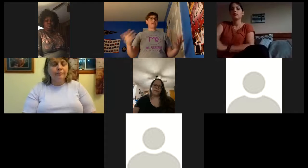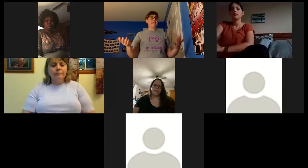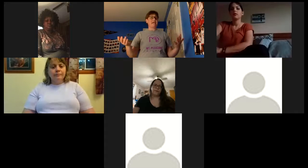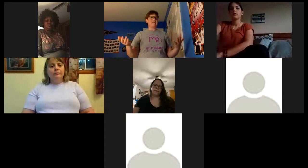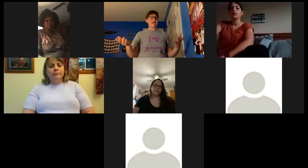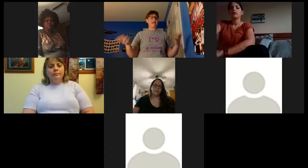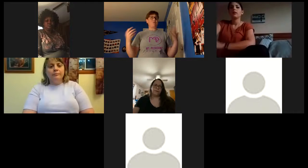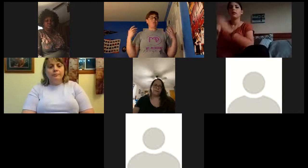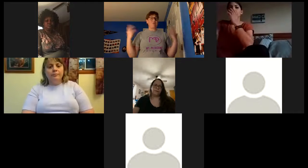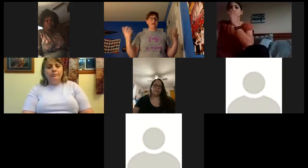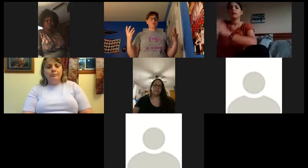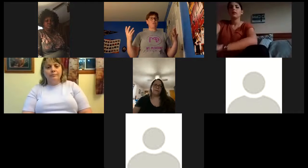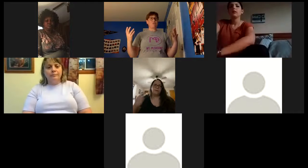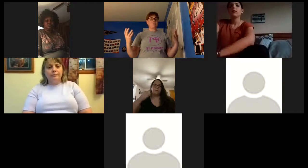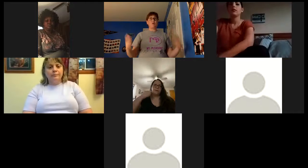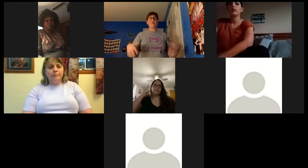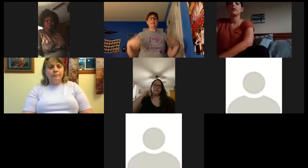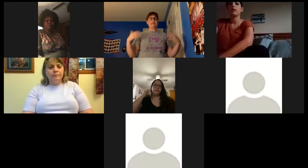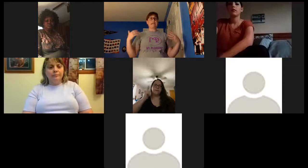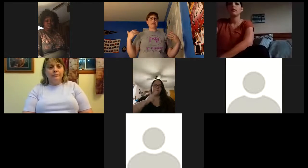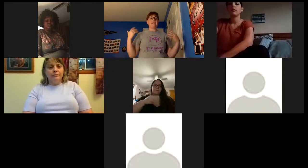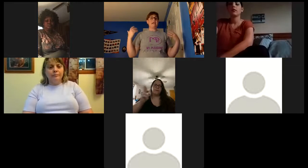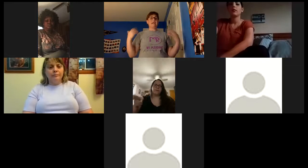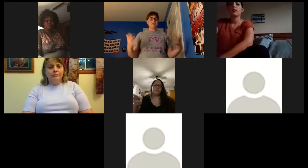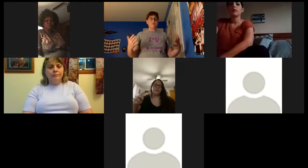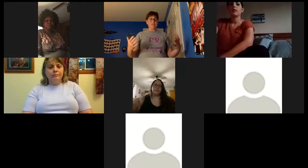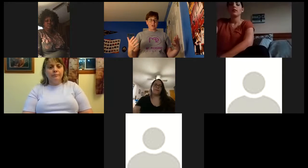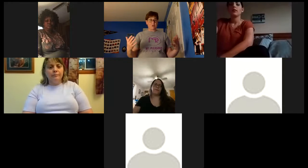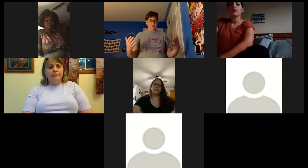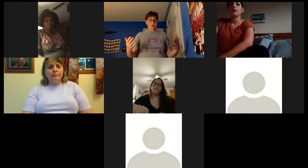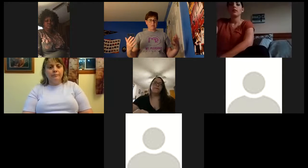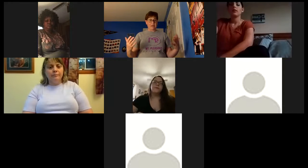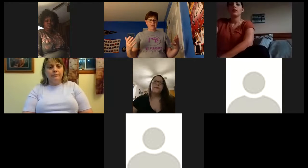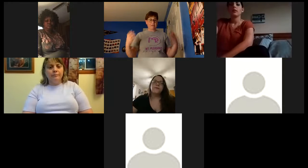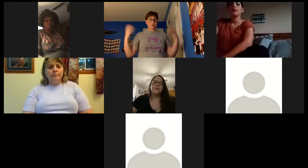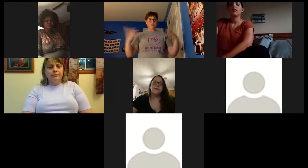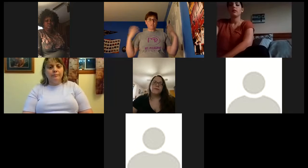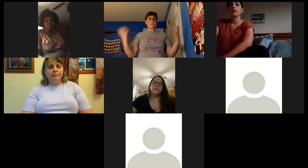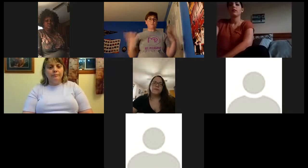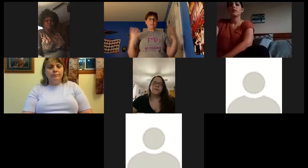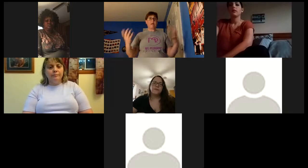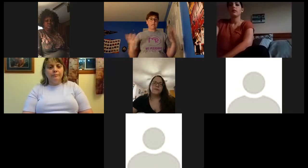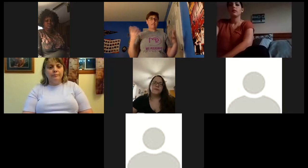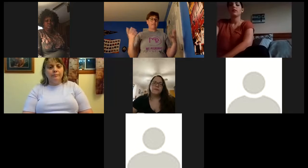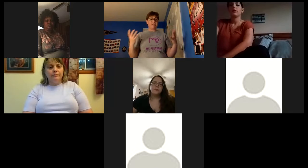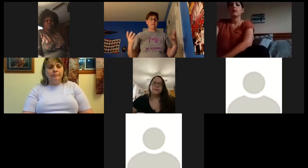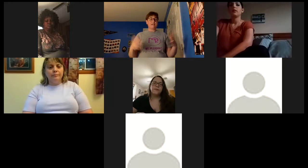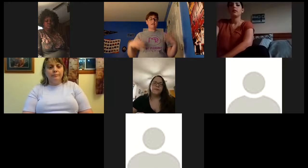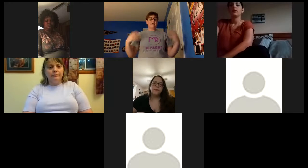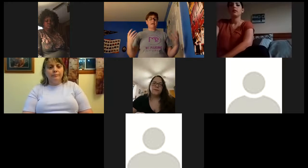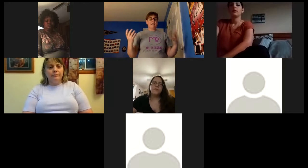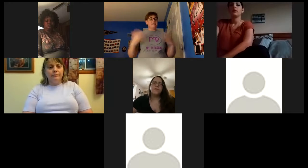they're standing outside with their back towards the road and they can't hear the fire truck going by with the whistles blaring and